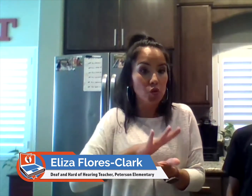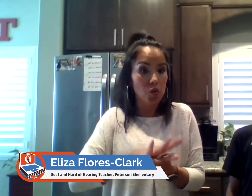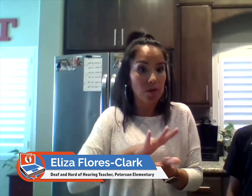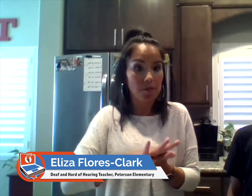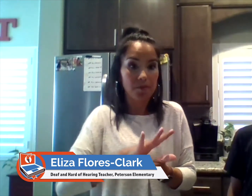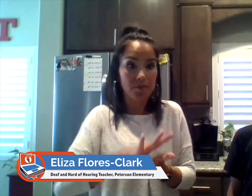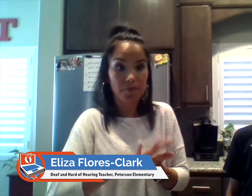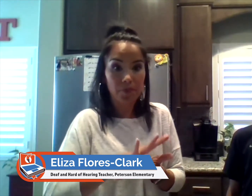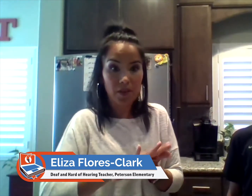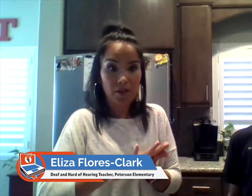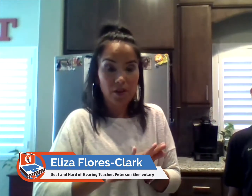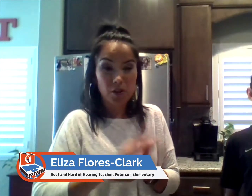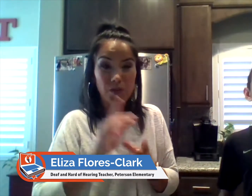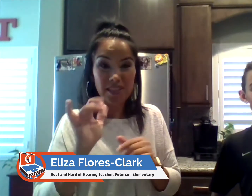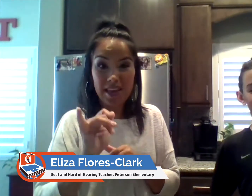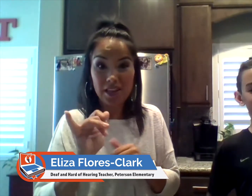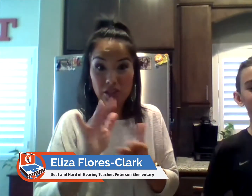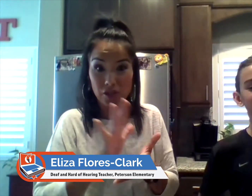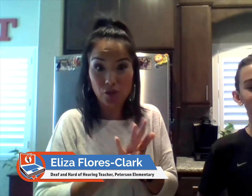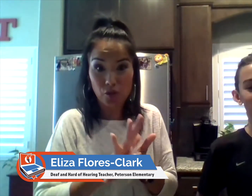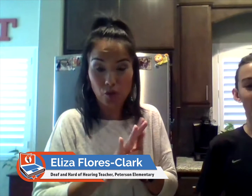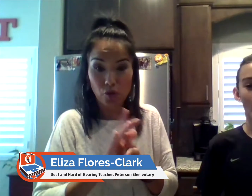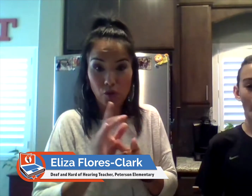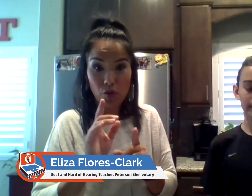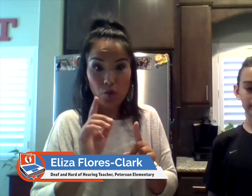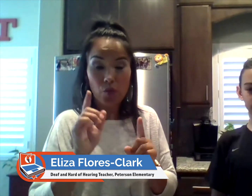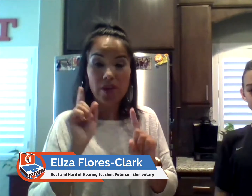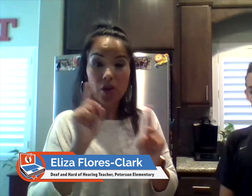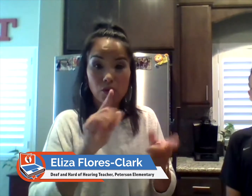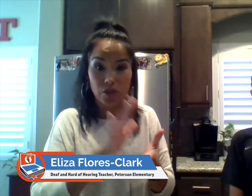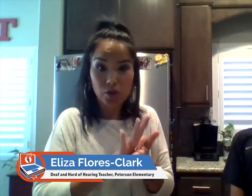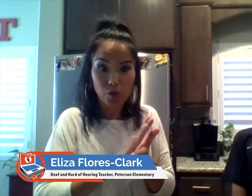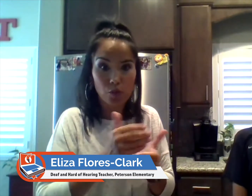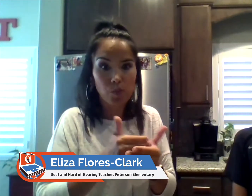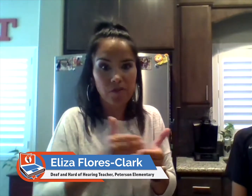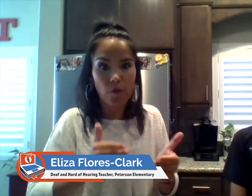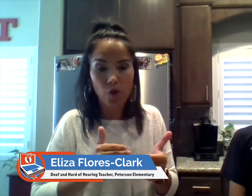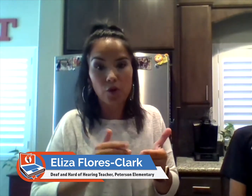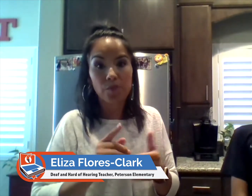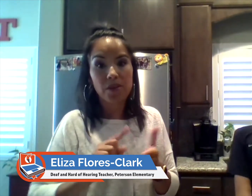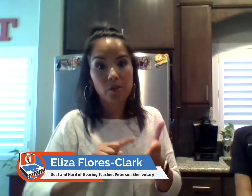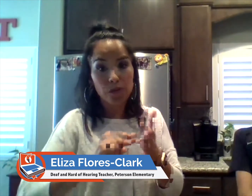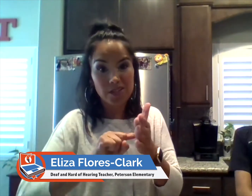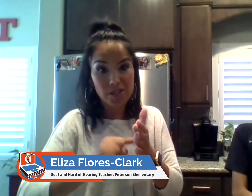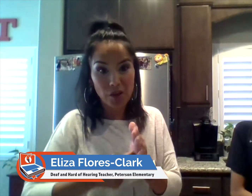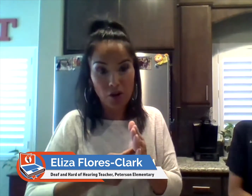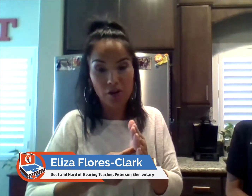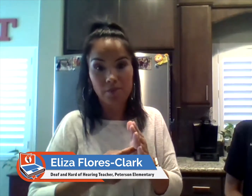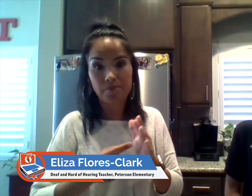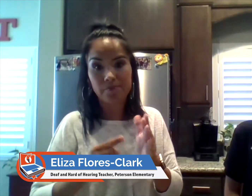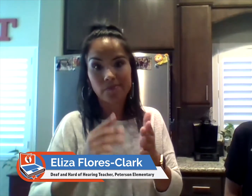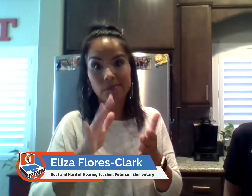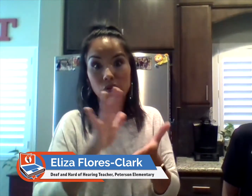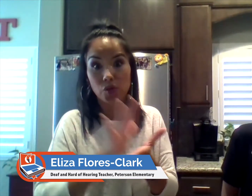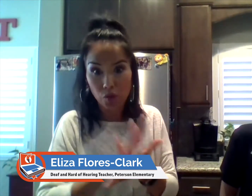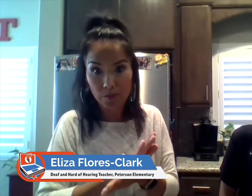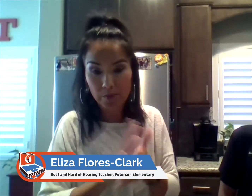pre-school? So it's like the school, when we go to school before we start school,